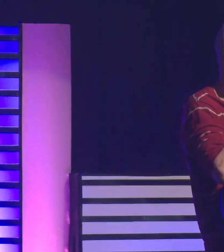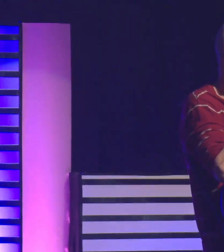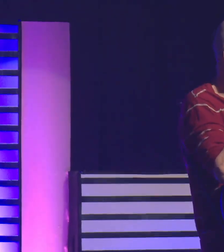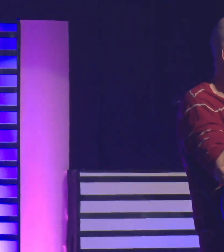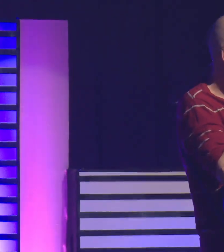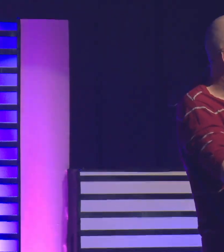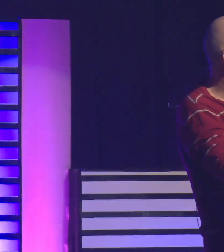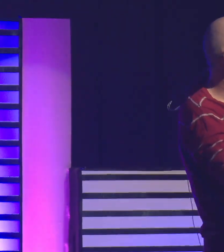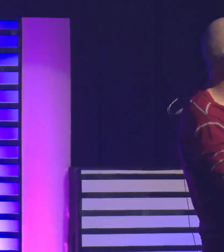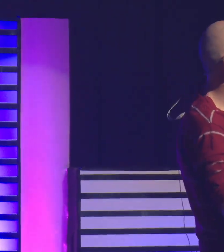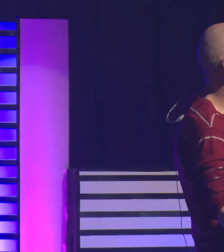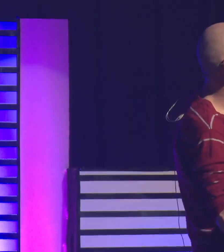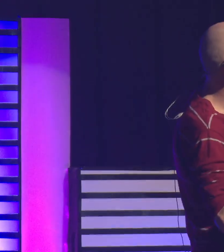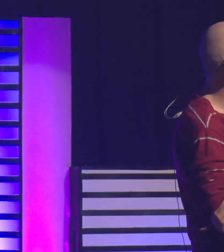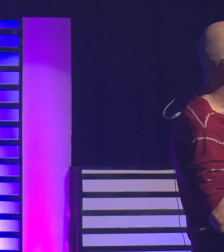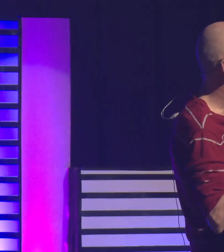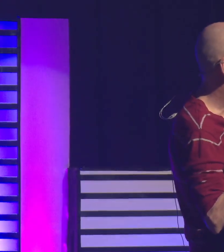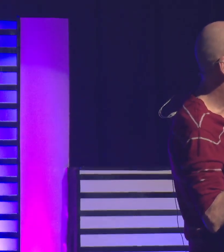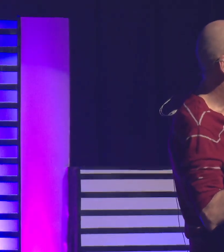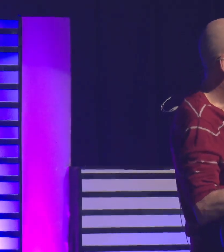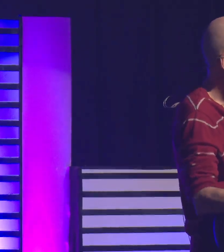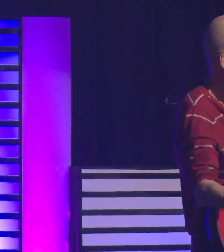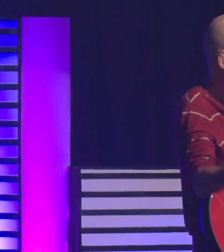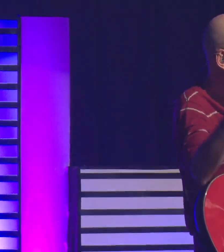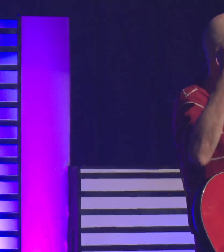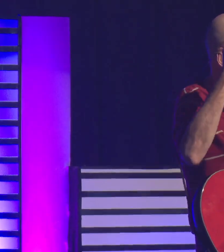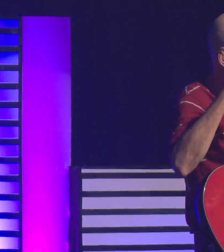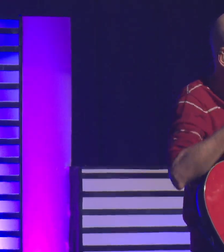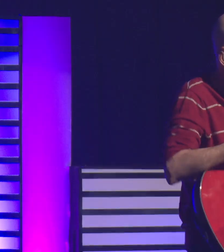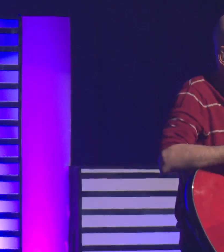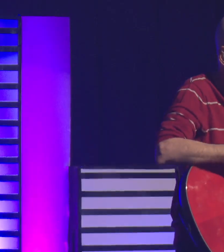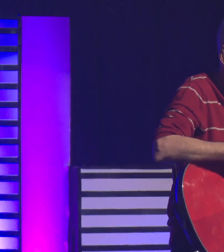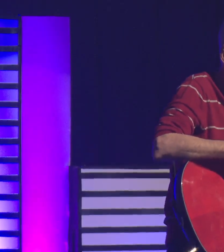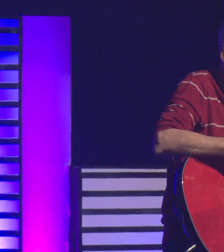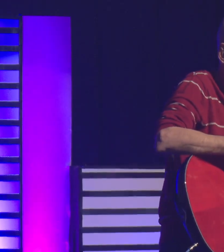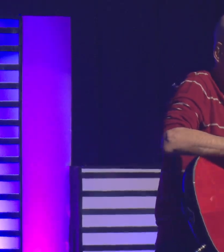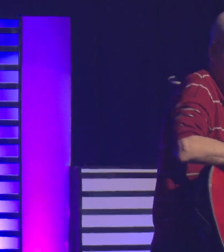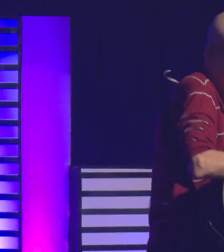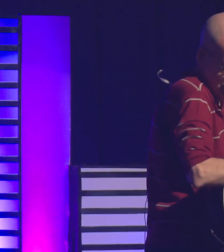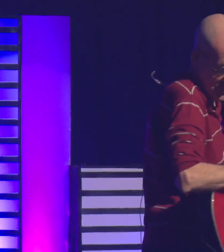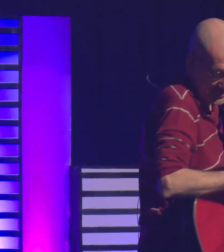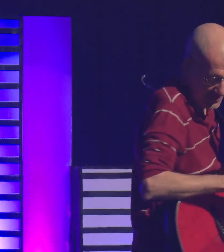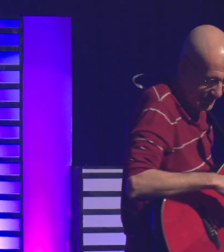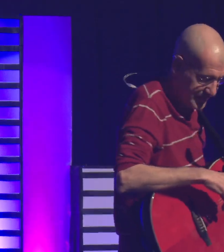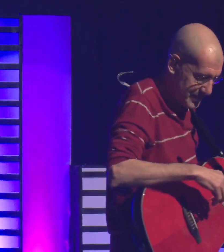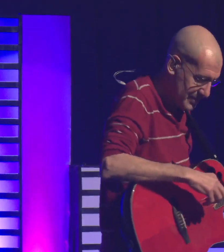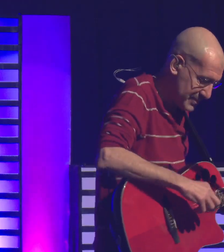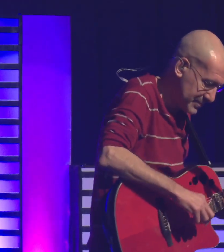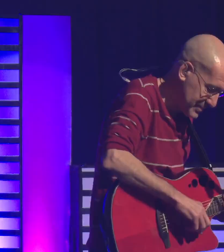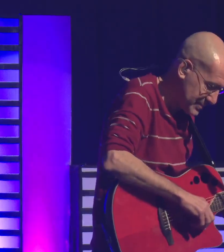again. If you are willing and able, would you please stand and sing with us?